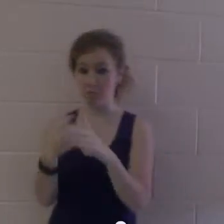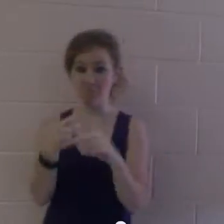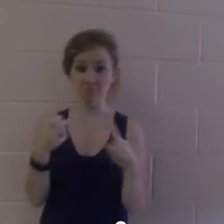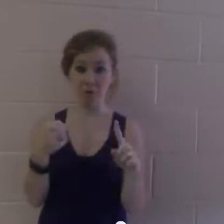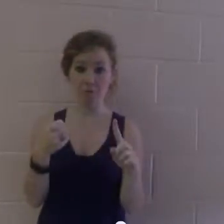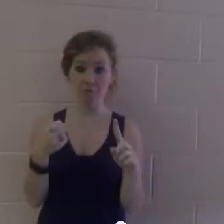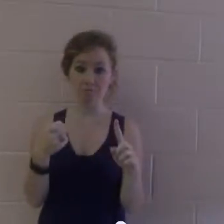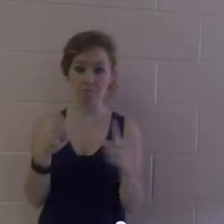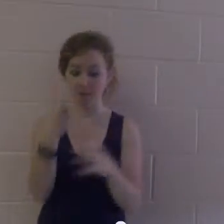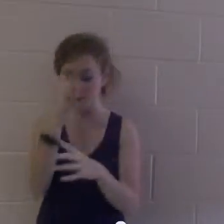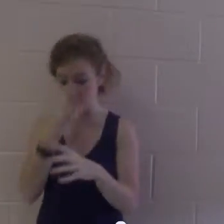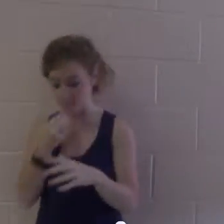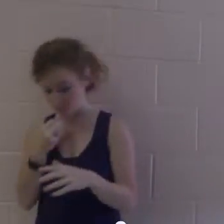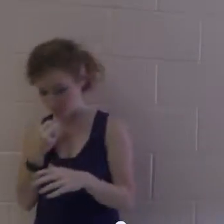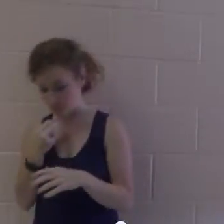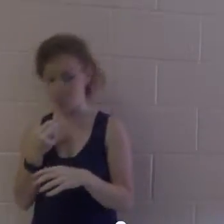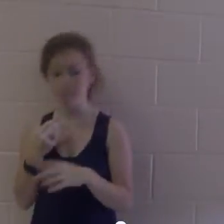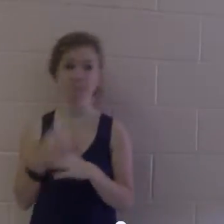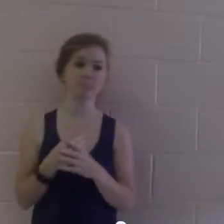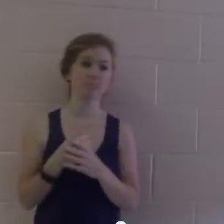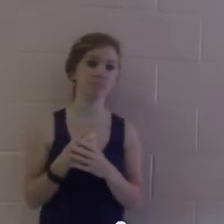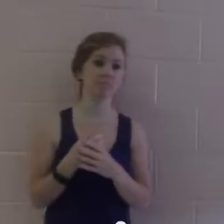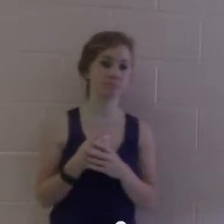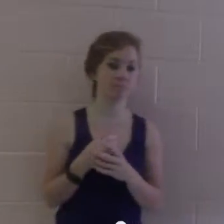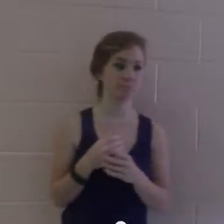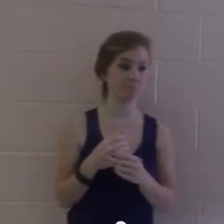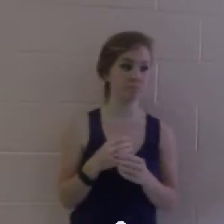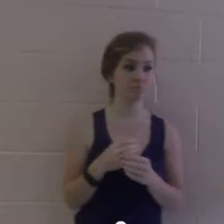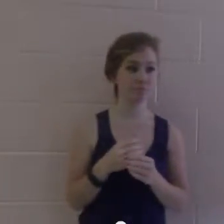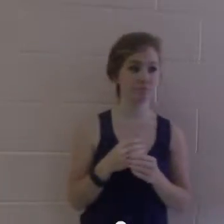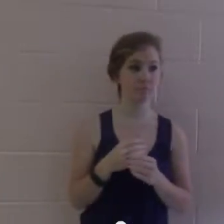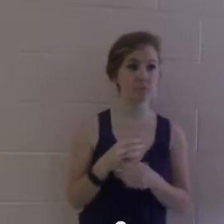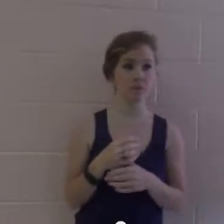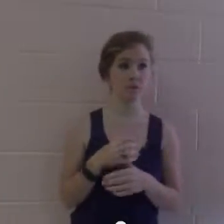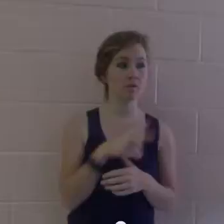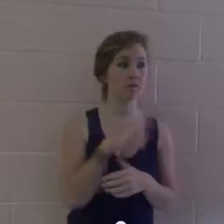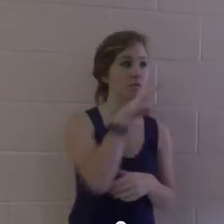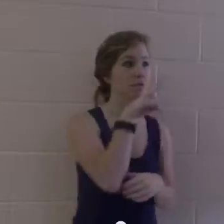Many other bears start showing up to the same area after hibernation.